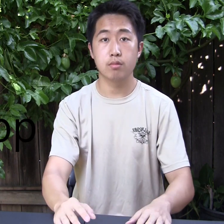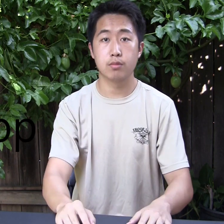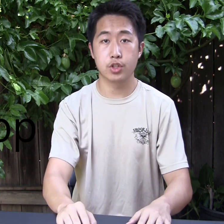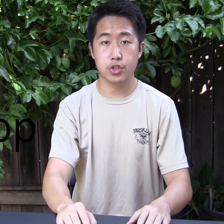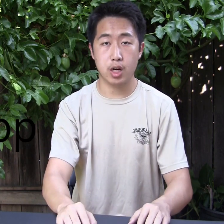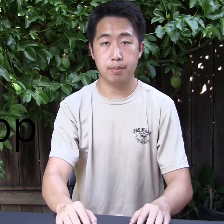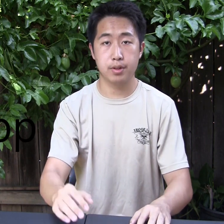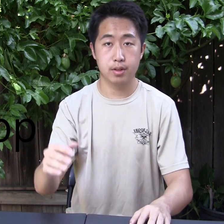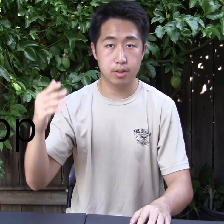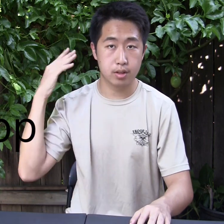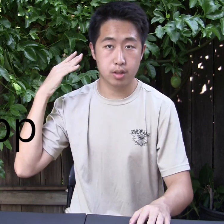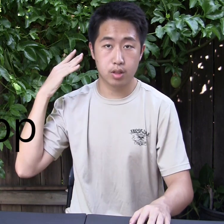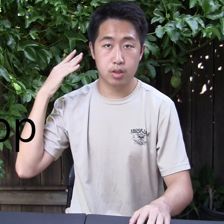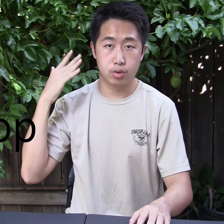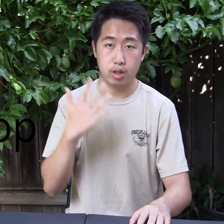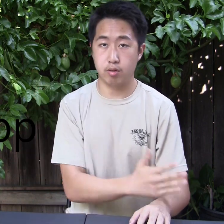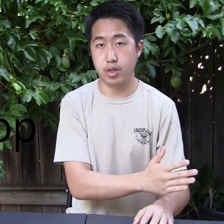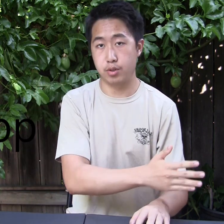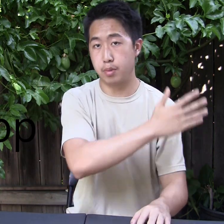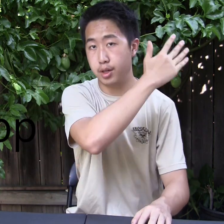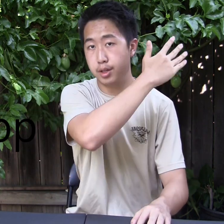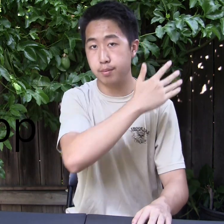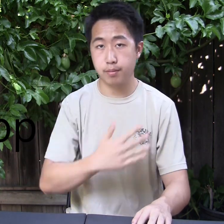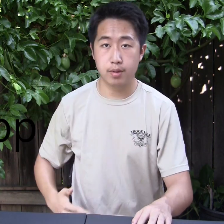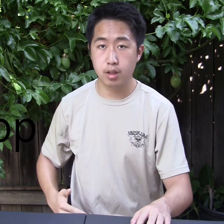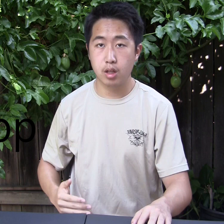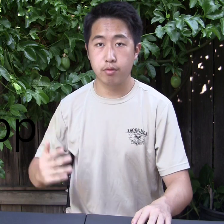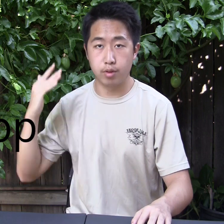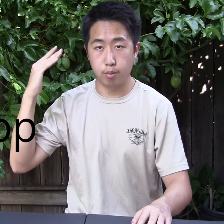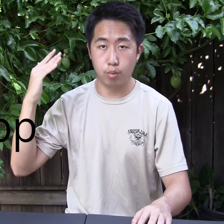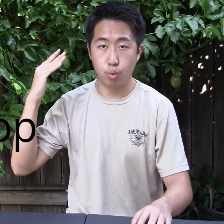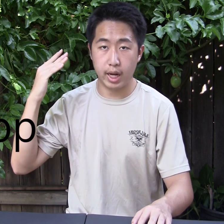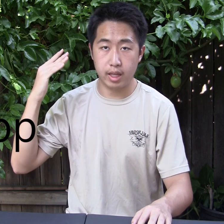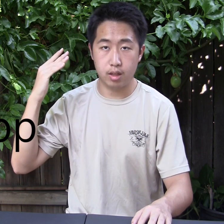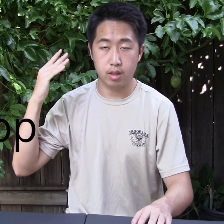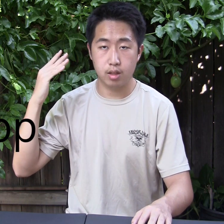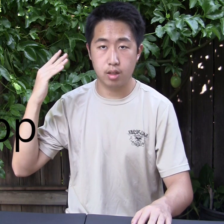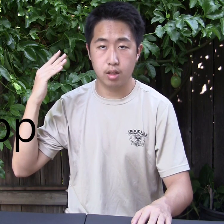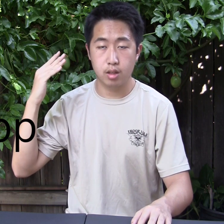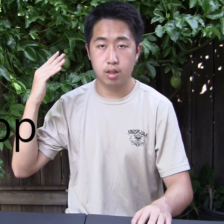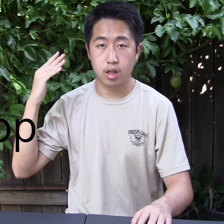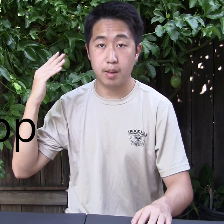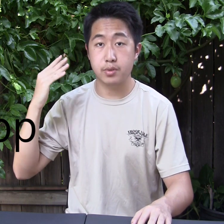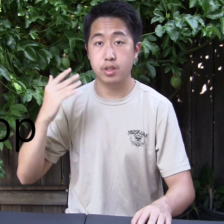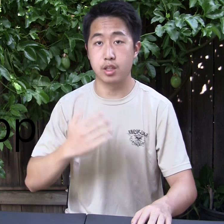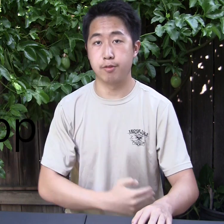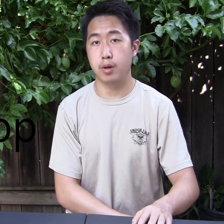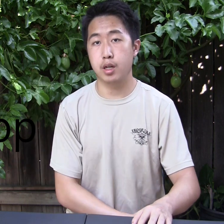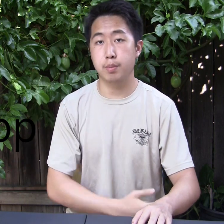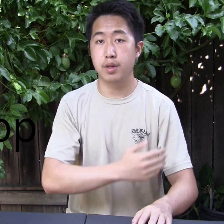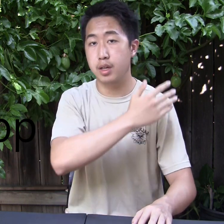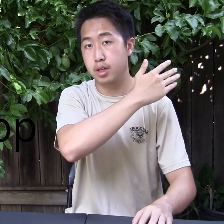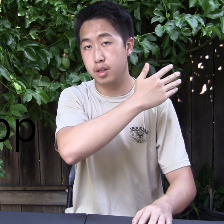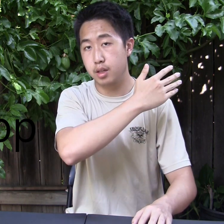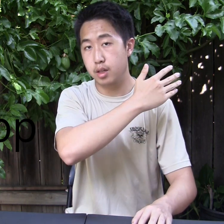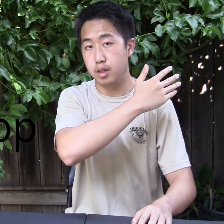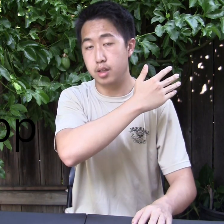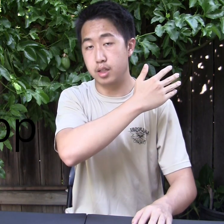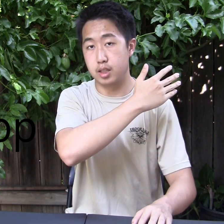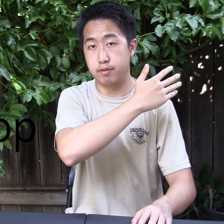To chop, draw across your body from right top to left bottom, and then left top